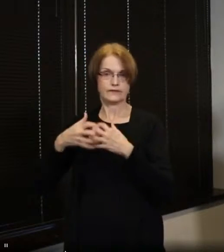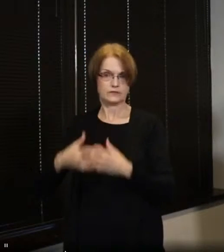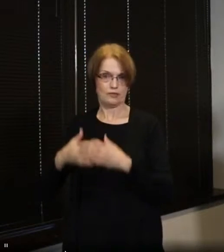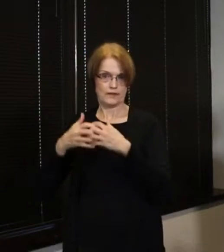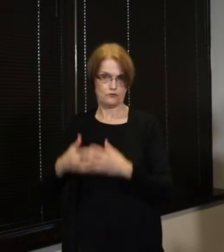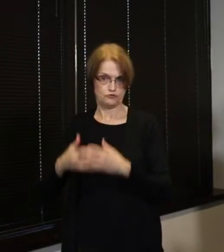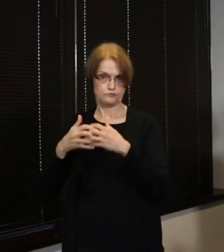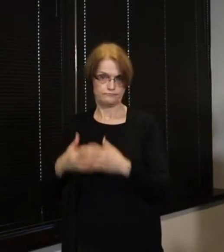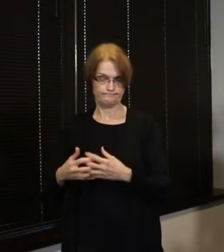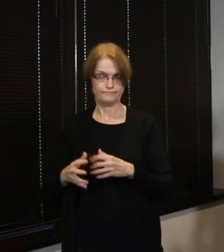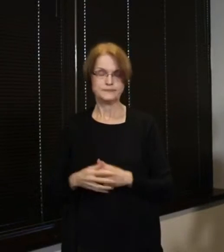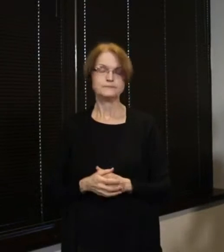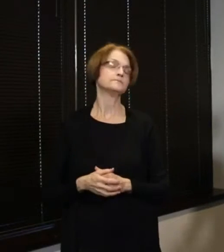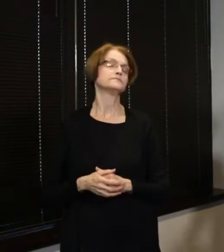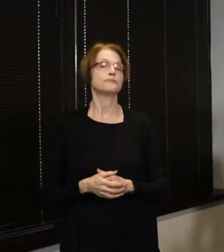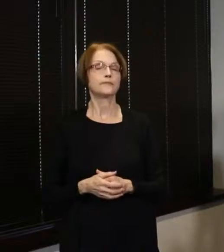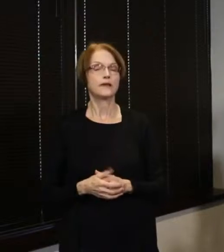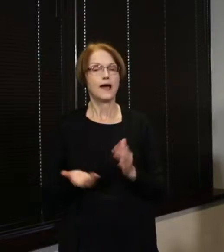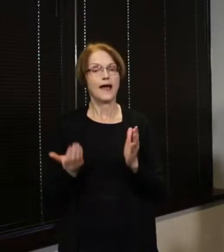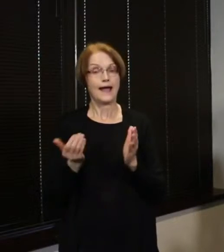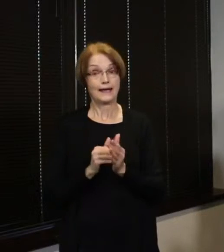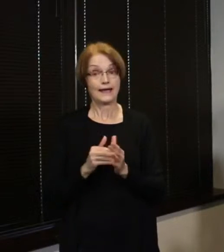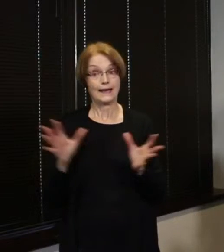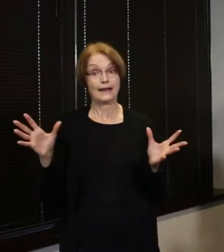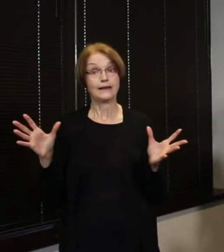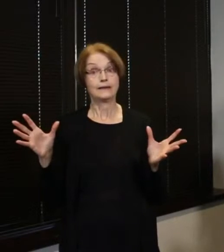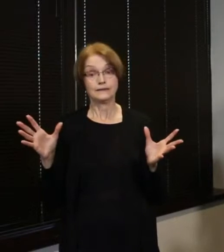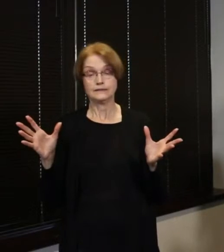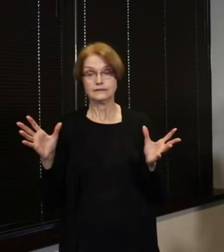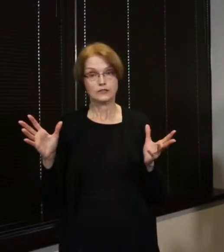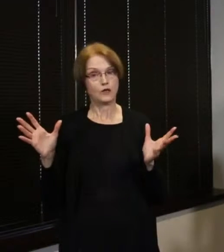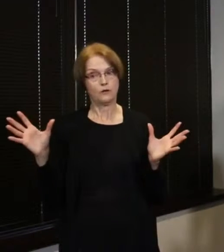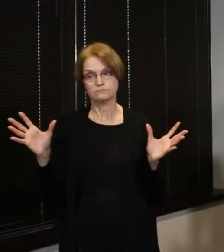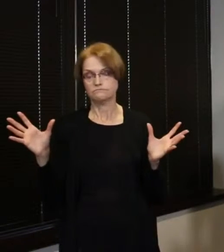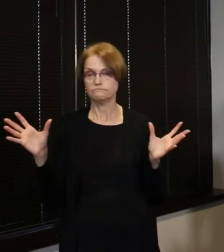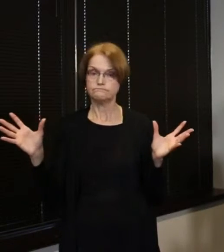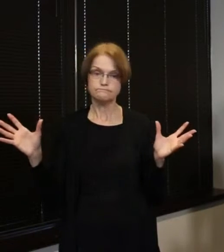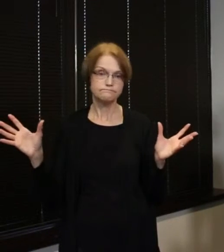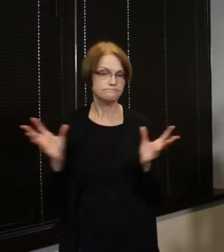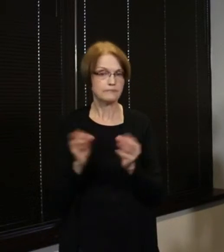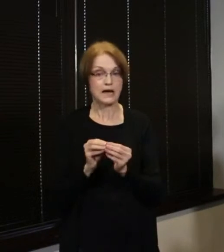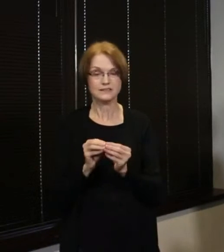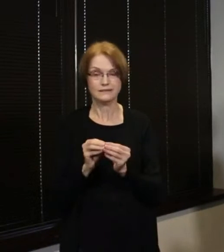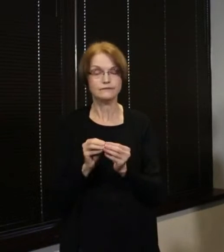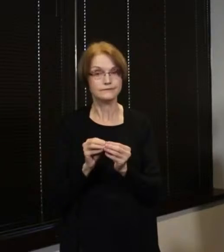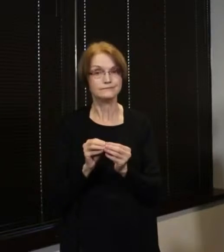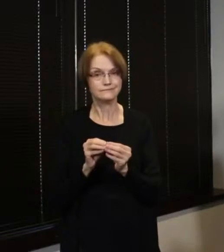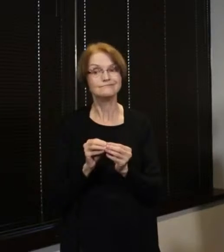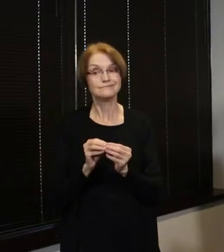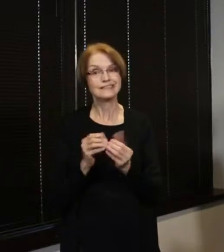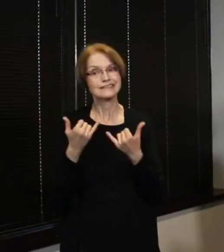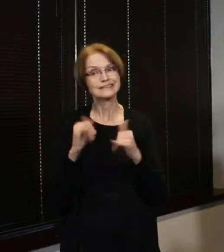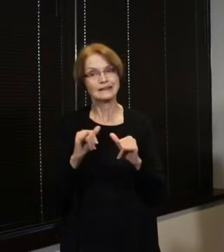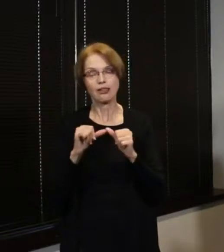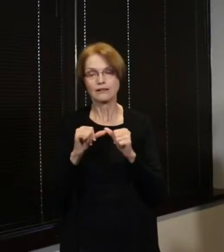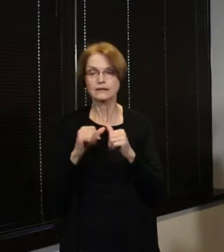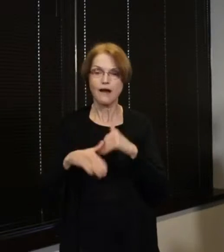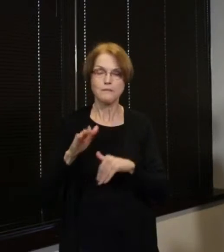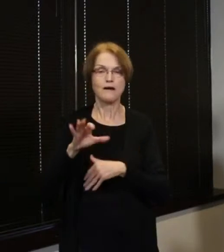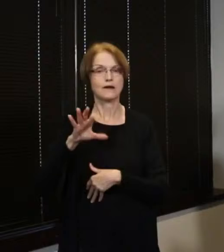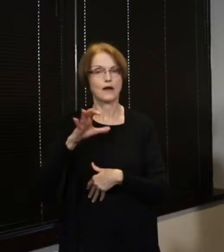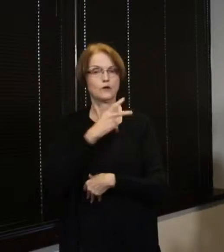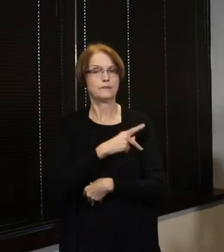with suspected COVID. So again, combined with our positive COVID patients, still above 900 patients in our hospitals.